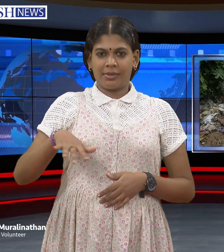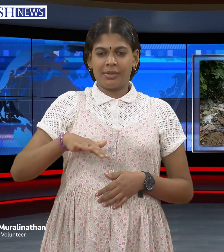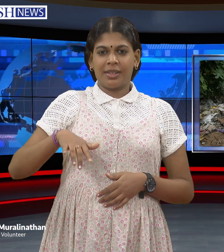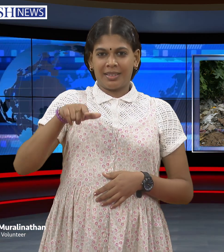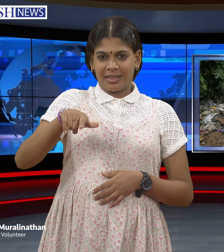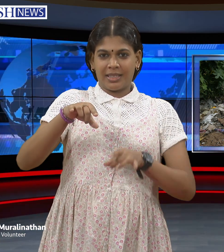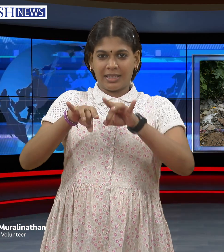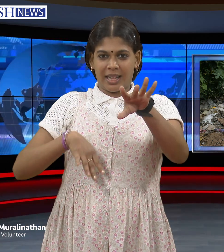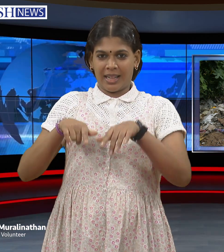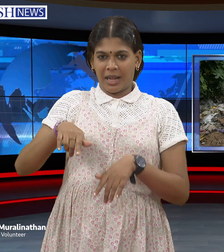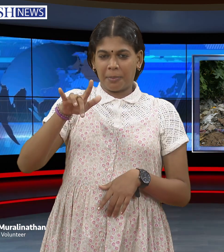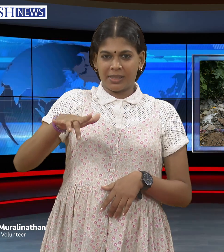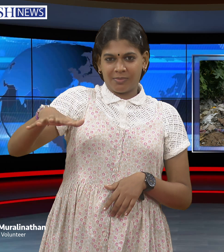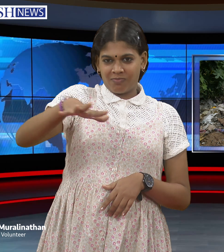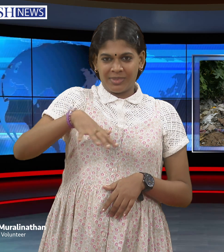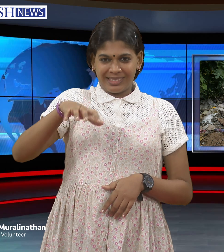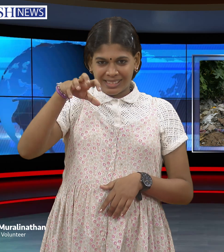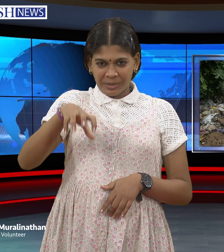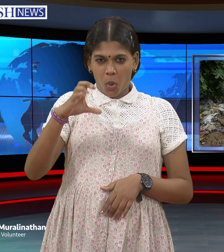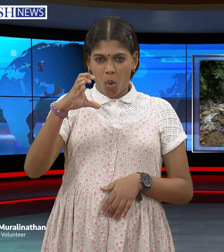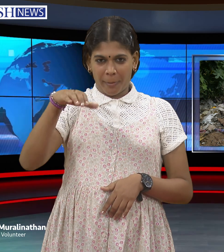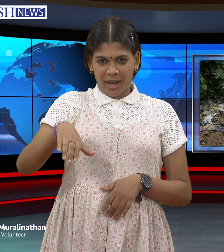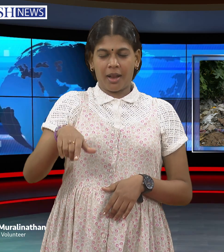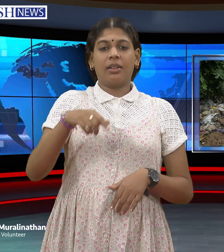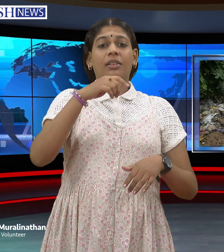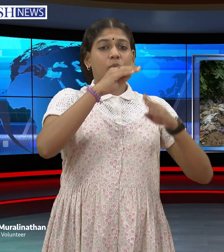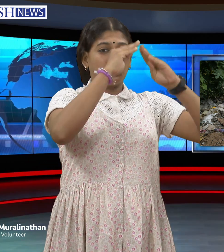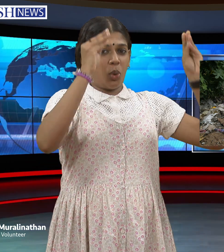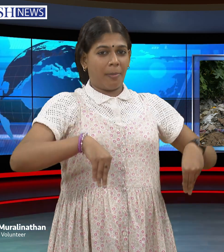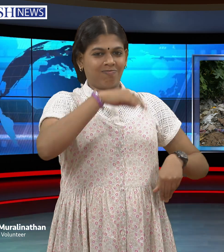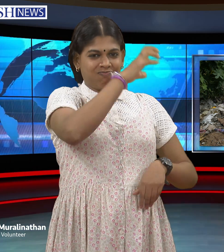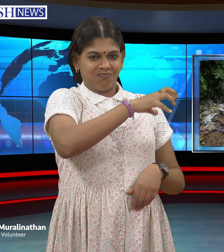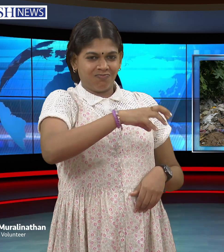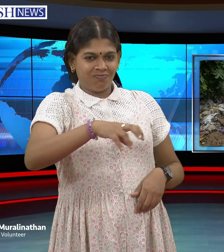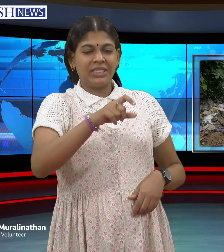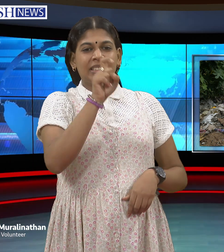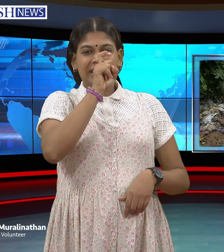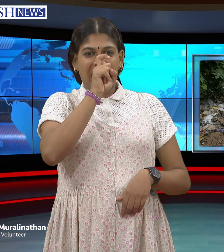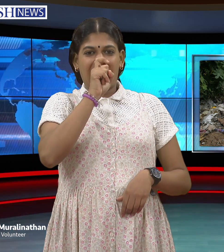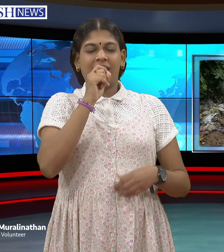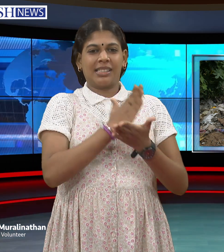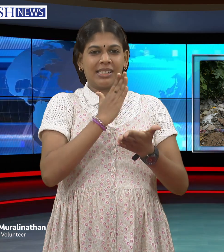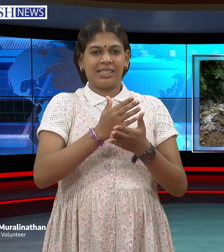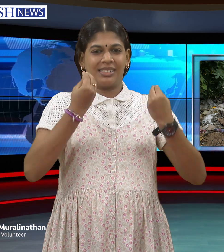the Thiruvananthapuram Corporation is now considering transporting poultry waste to treatment facilities in its own